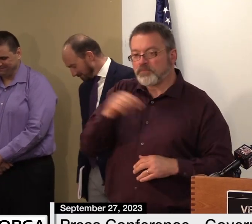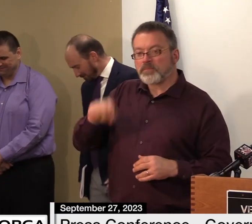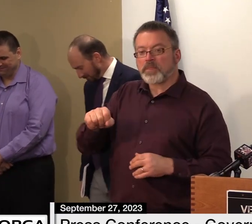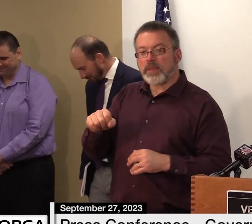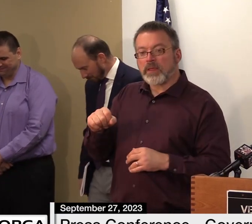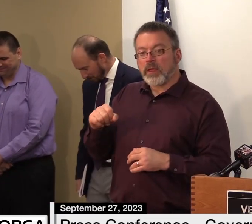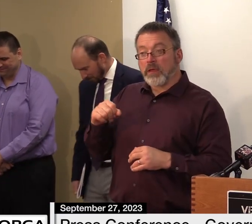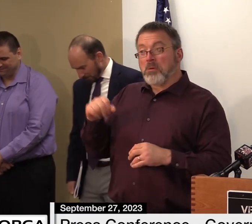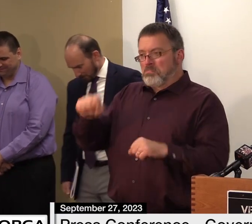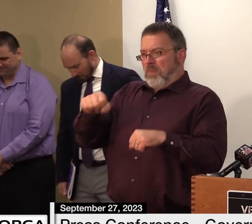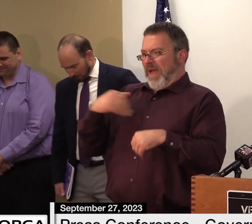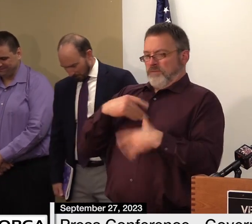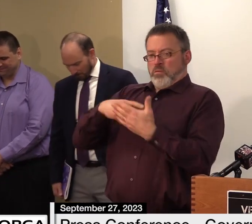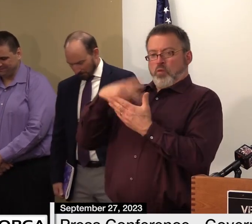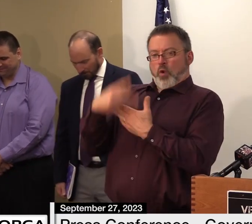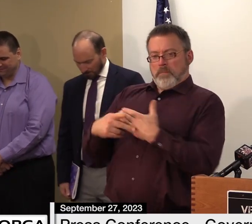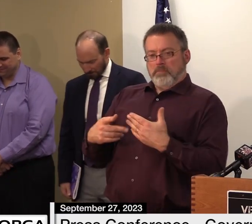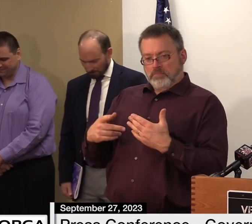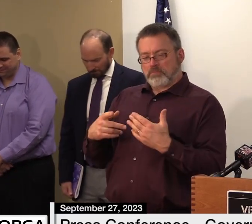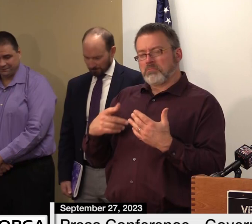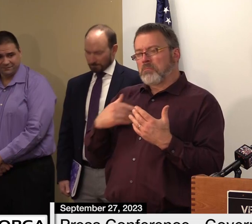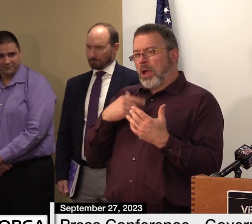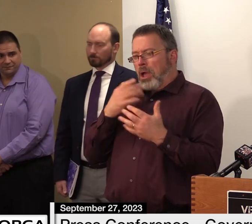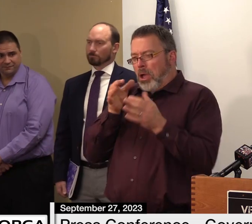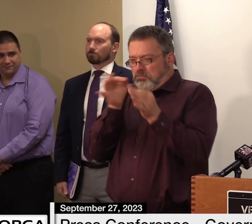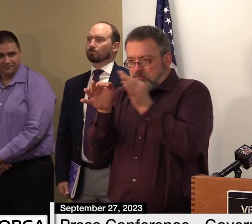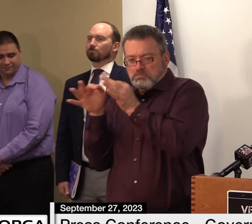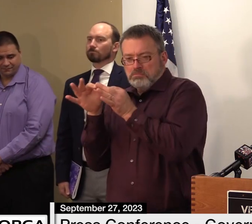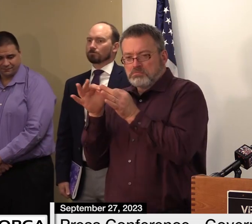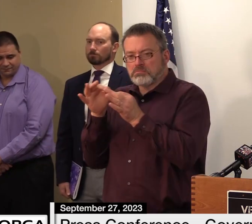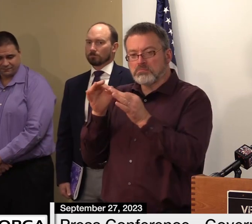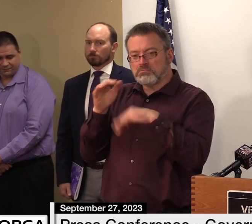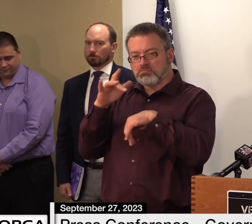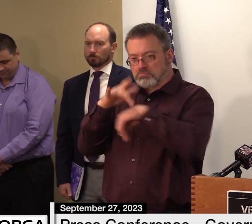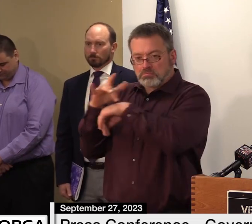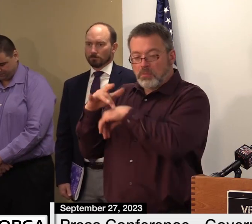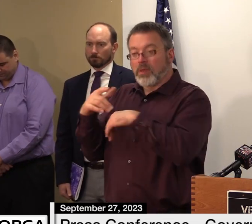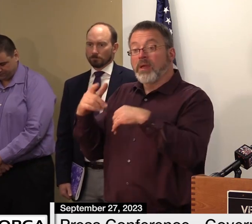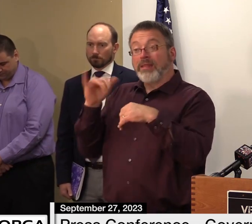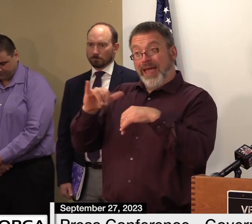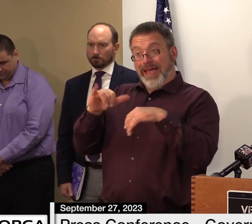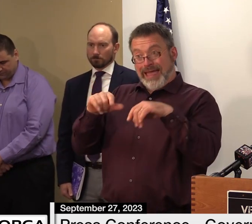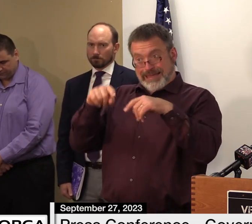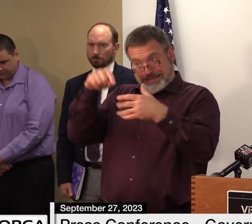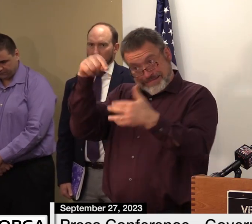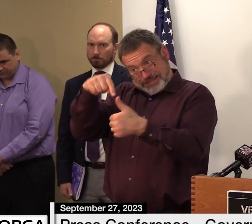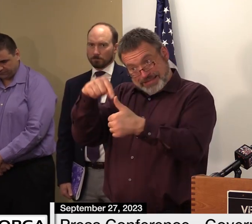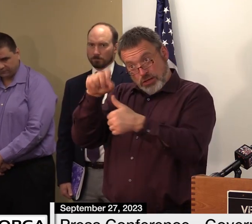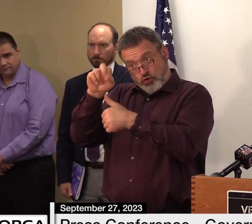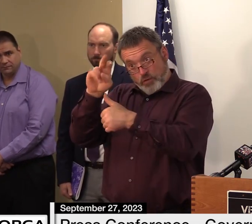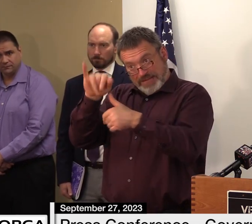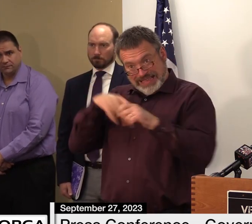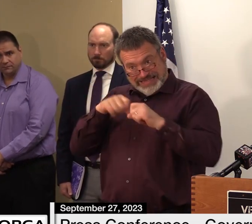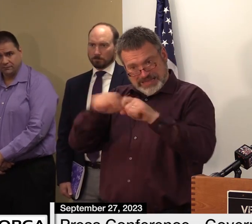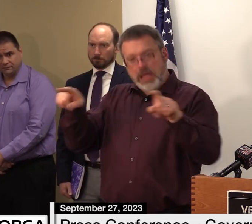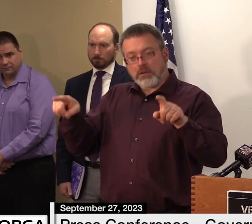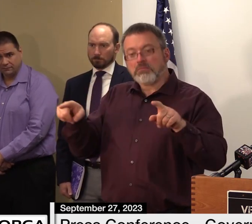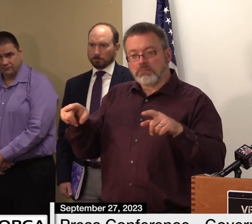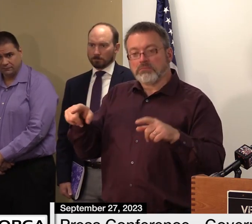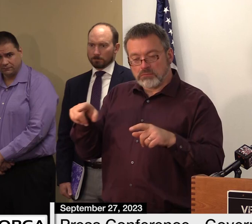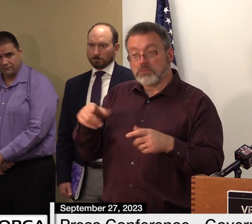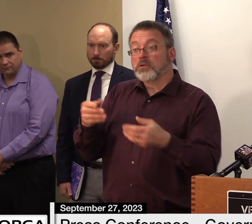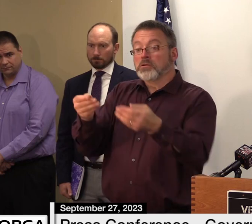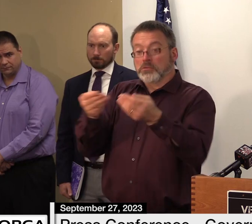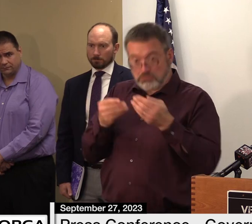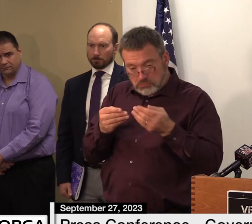Ed, a couple of updates. We did do a survey that went out, and it's been concluded about 2 weeks